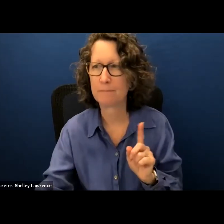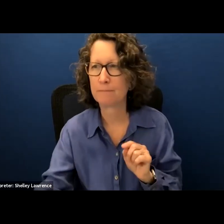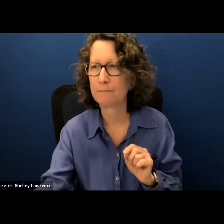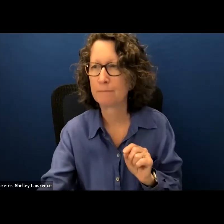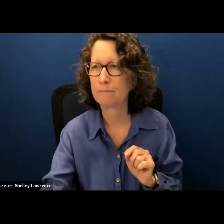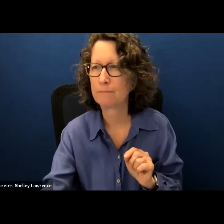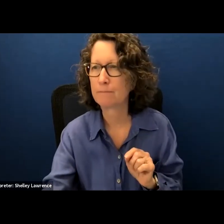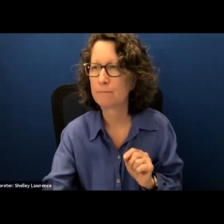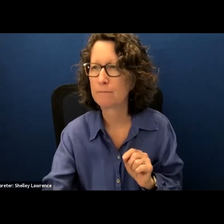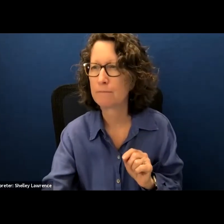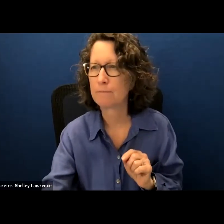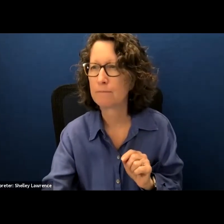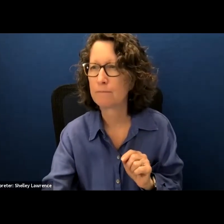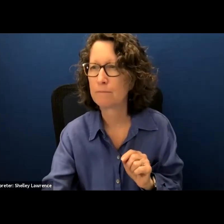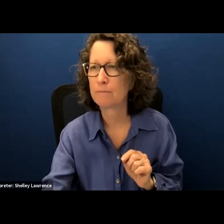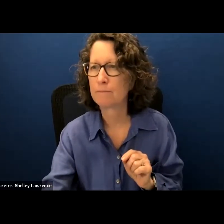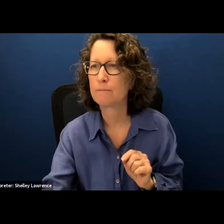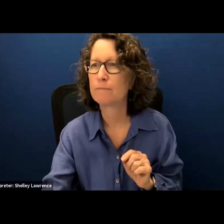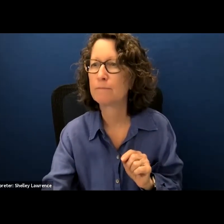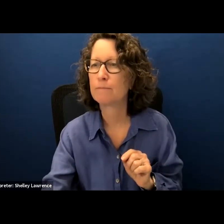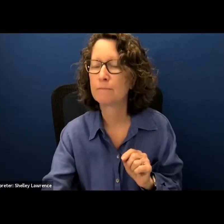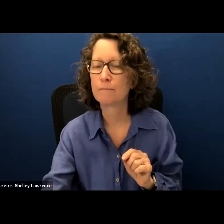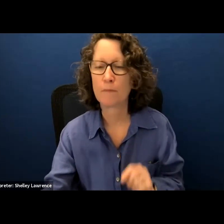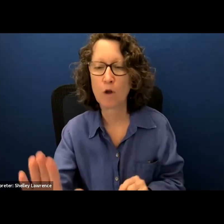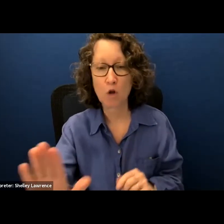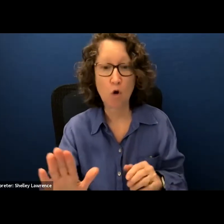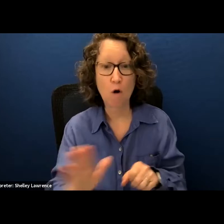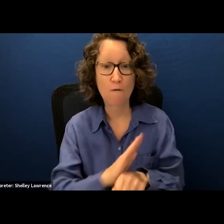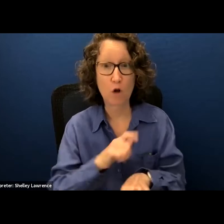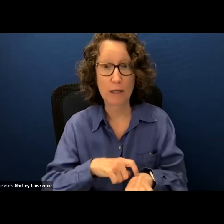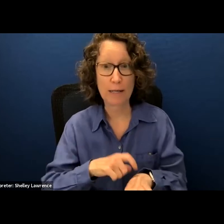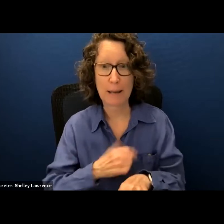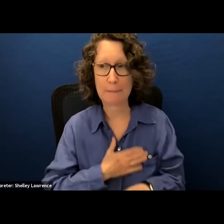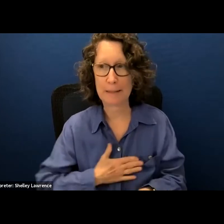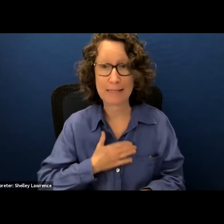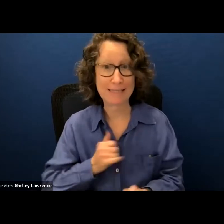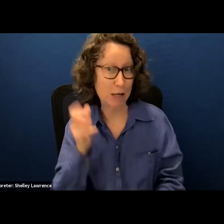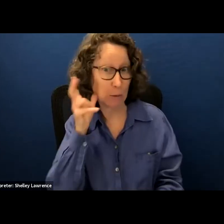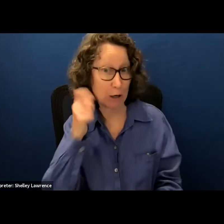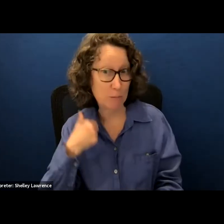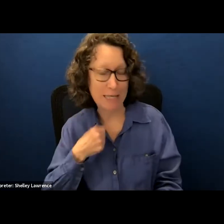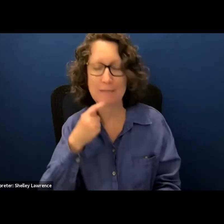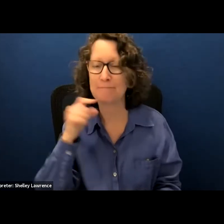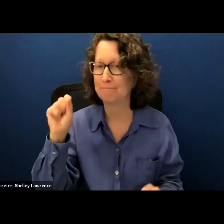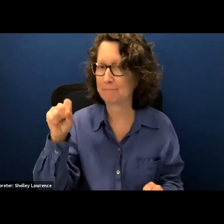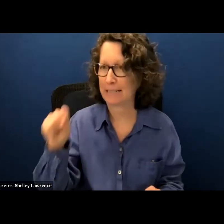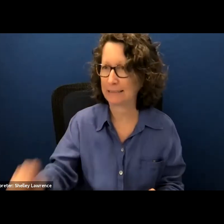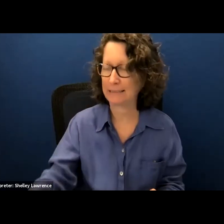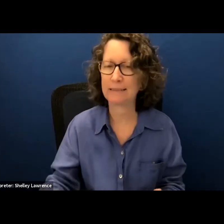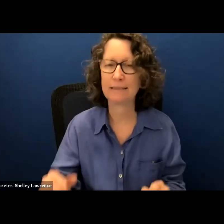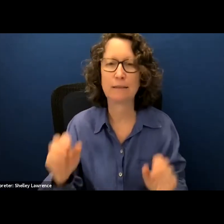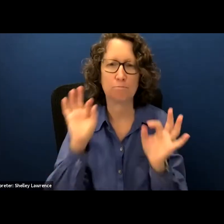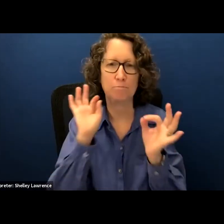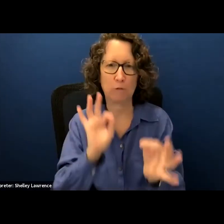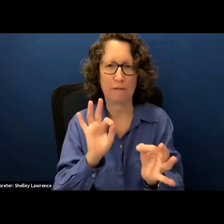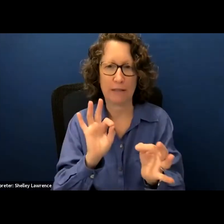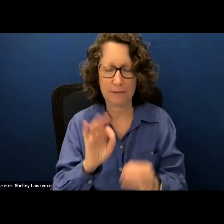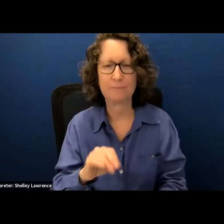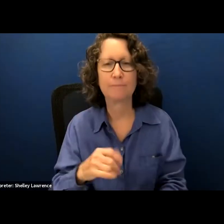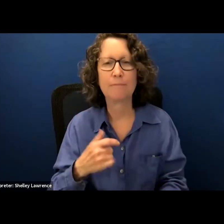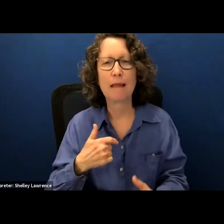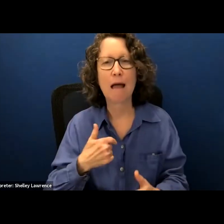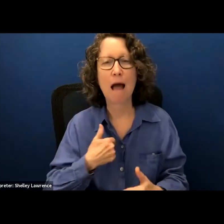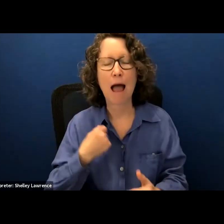If you can please state your full name. Hi, this is Brian. Can you hear me? Yes. Oh, perfect. I'm